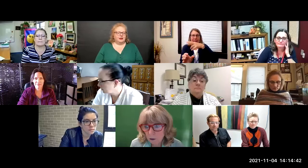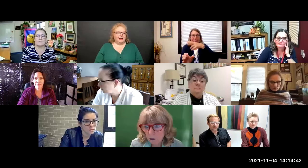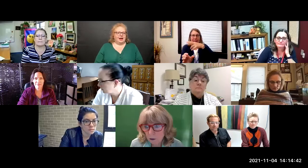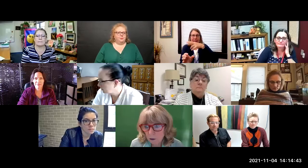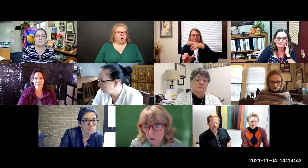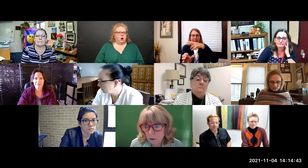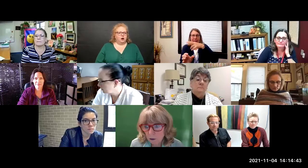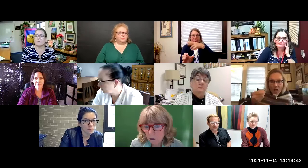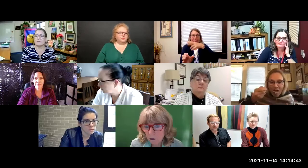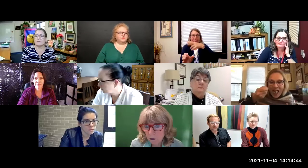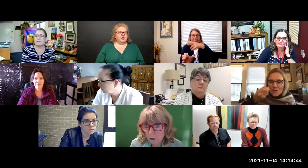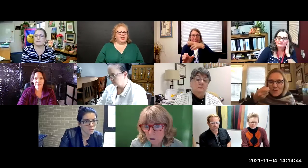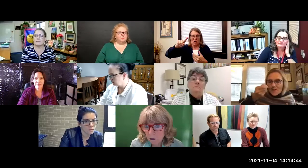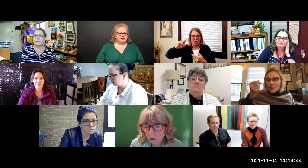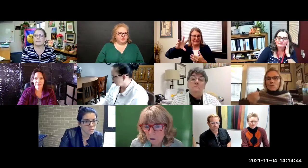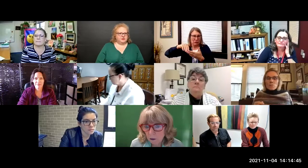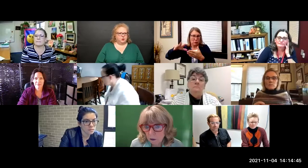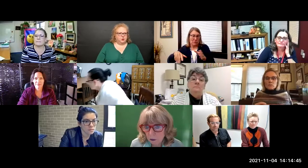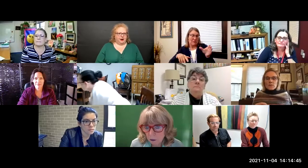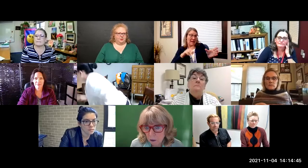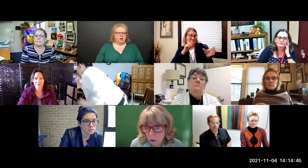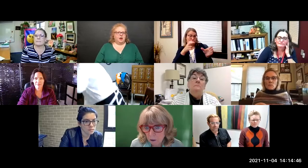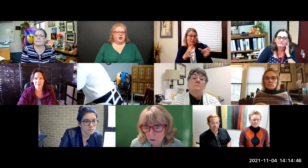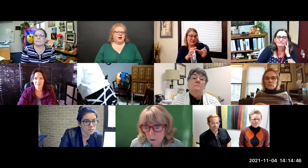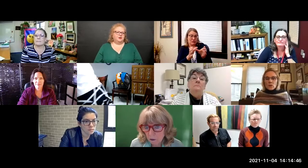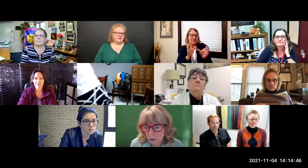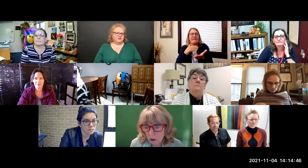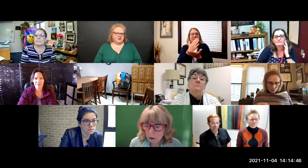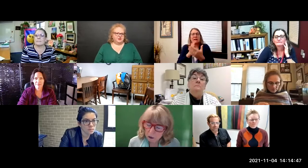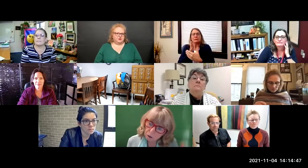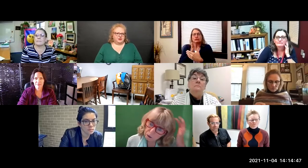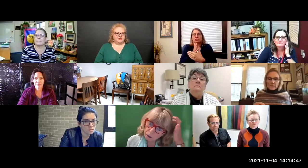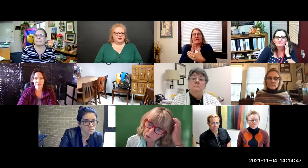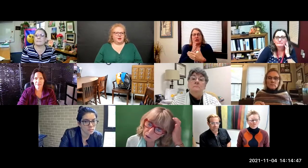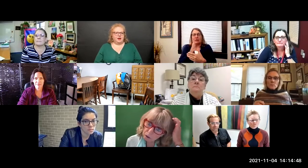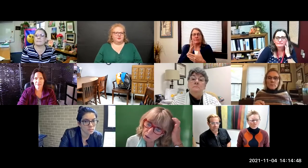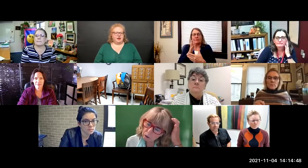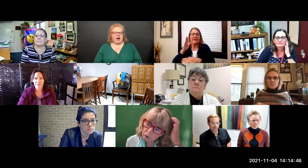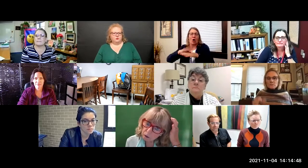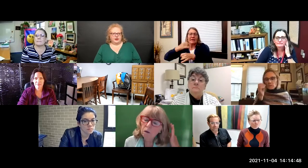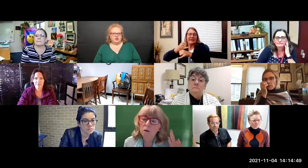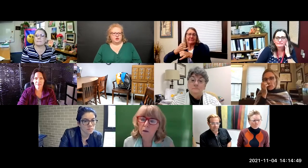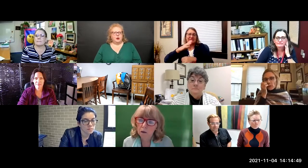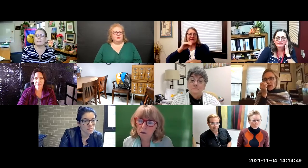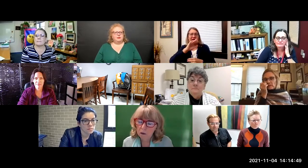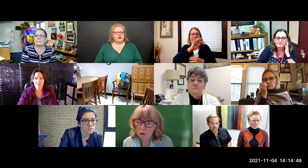Part. So there's the campus-based program, 150 students, and then we have the outreach, but then we have